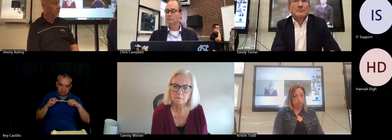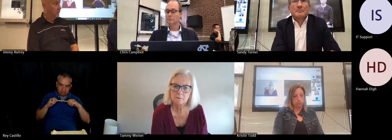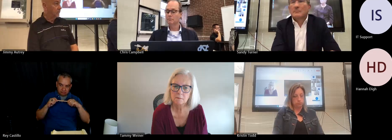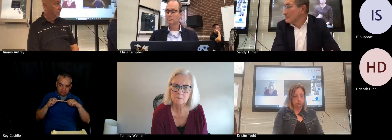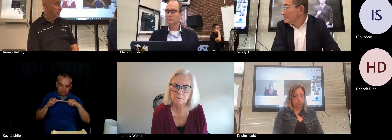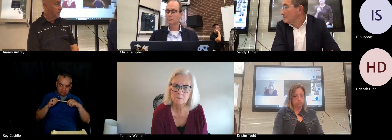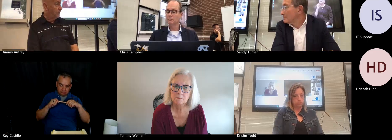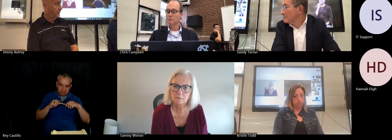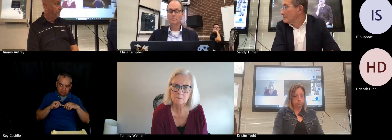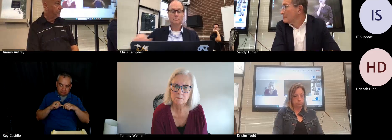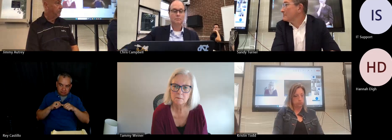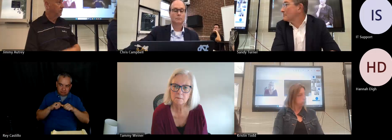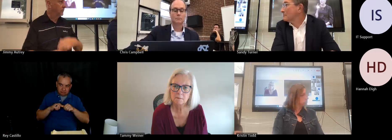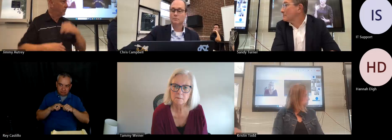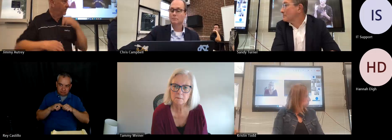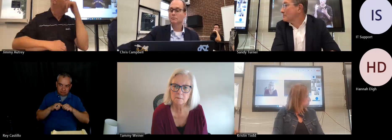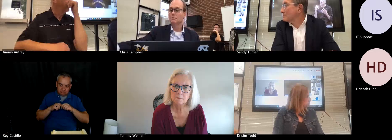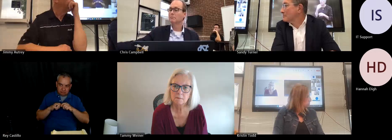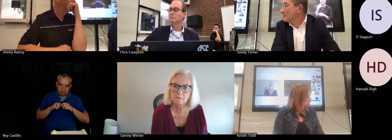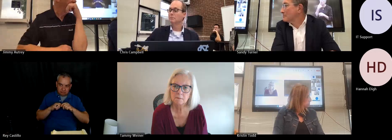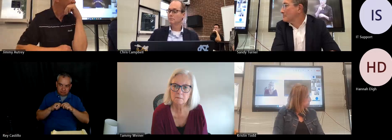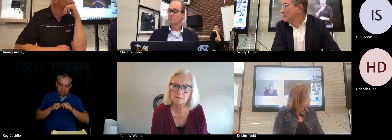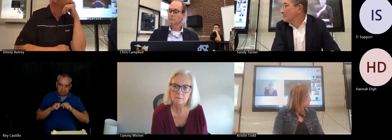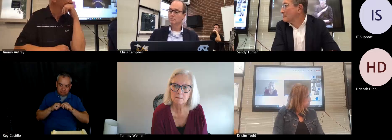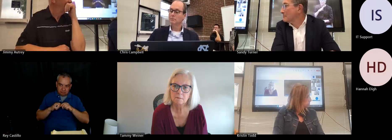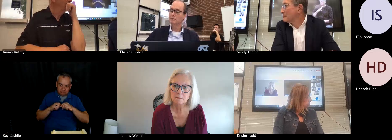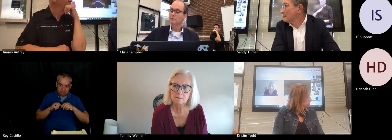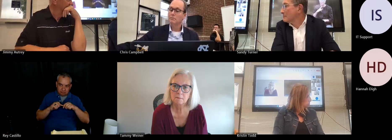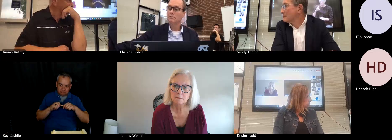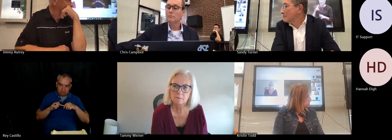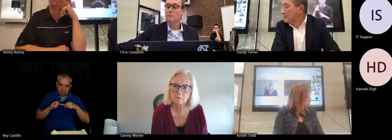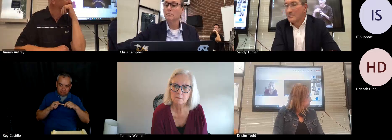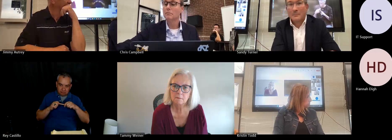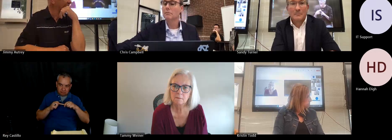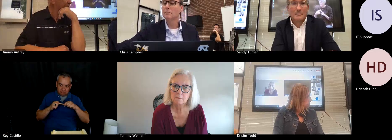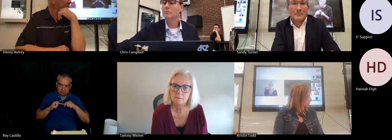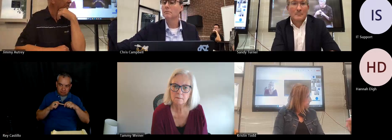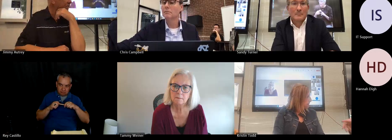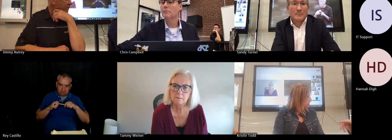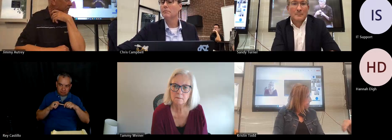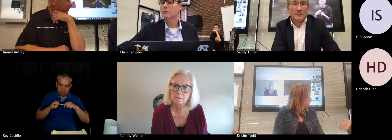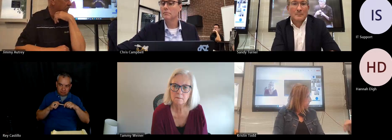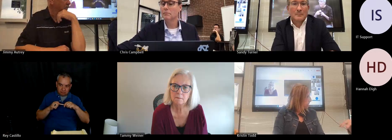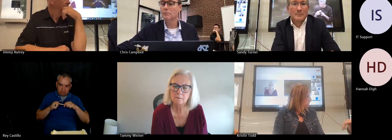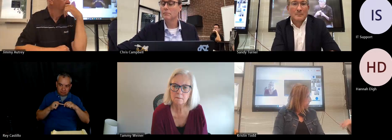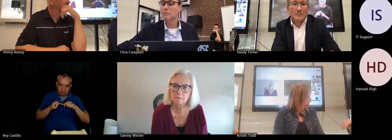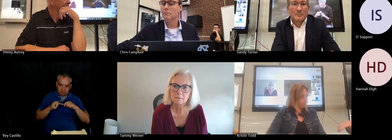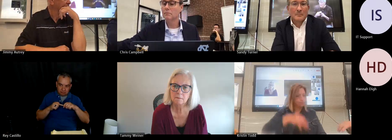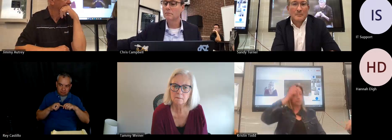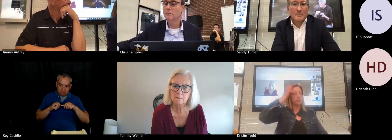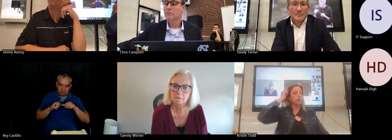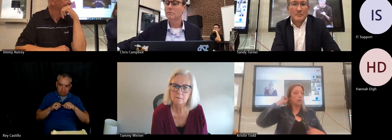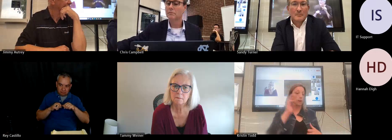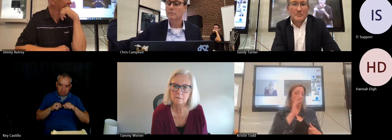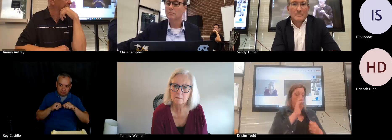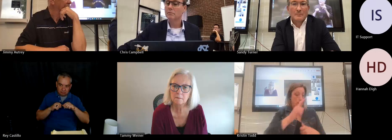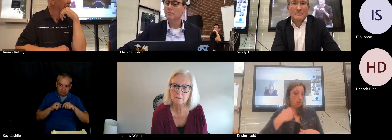I want to tell the board about some of the virtual science biology.